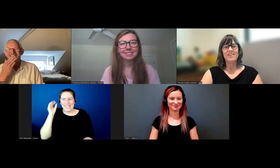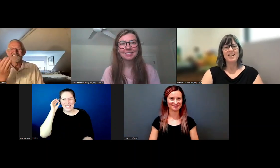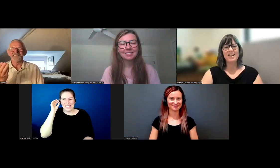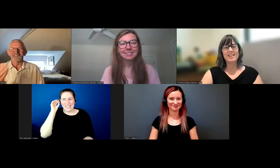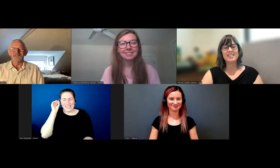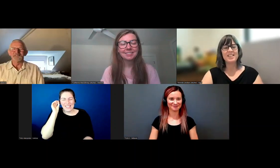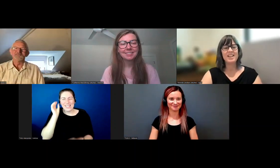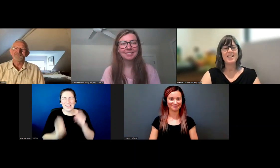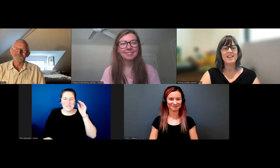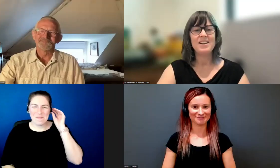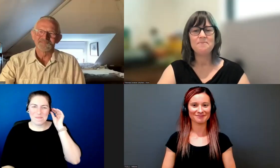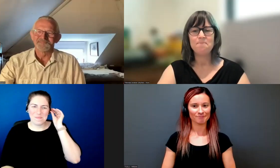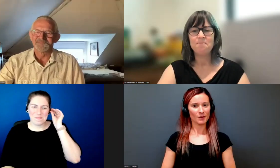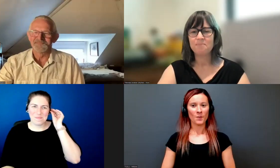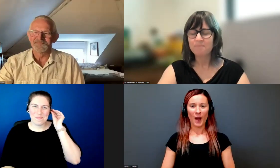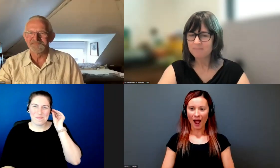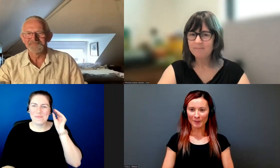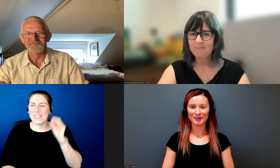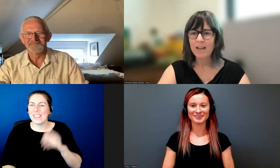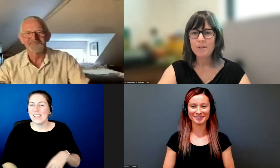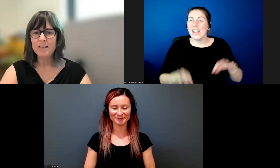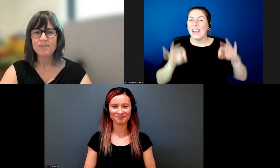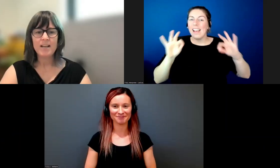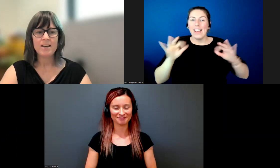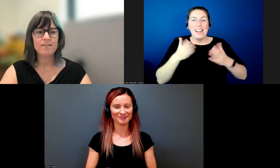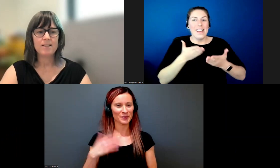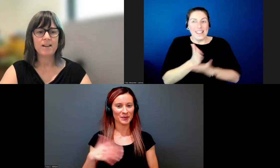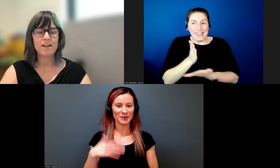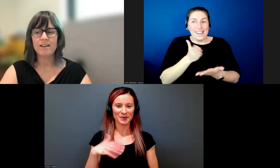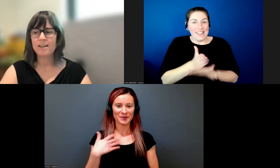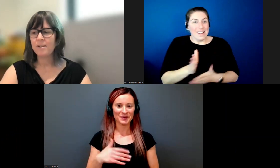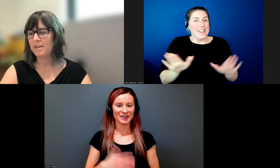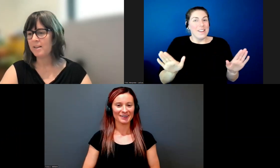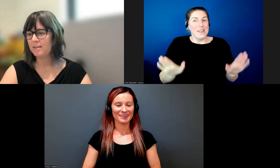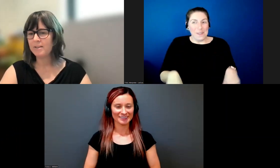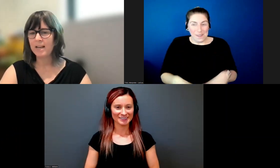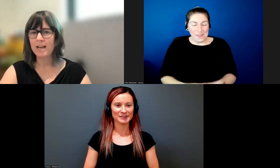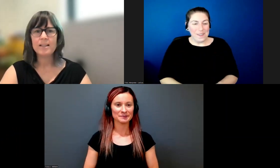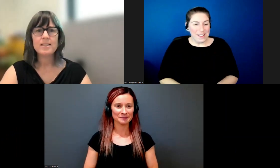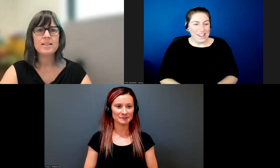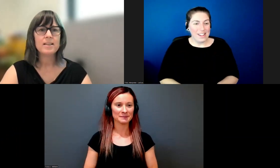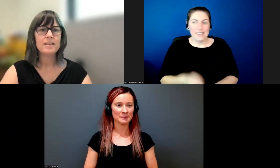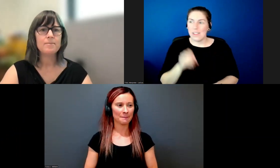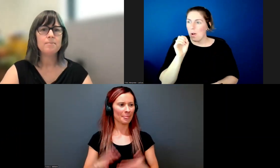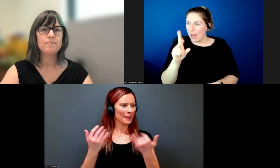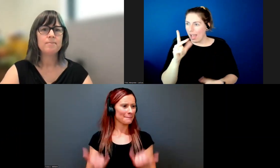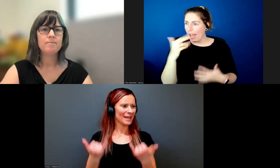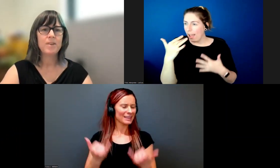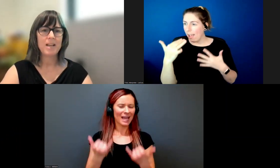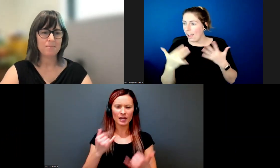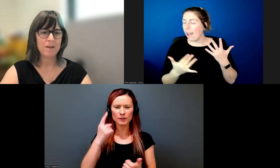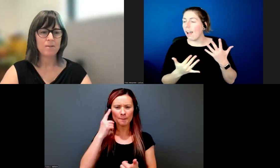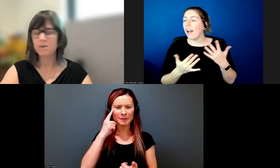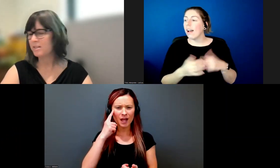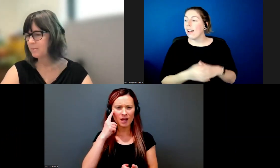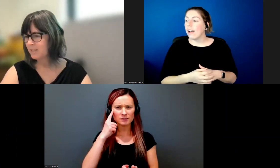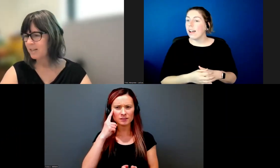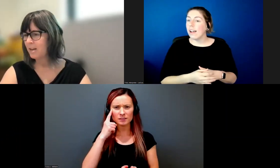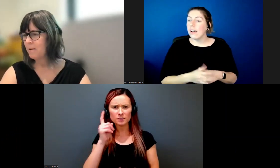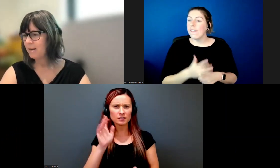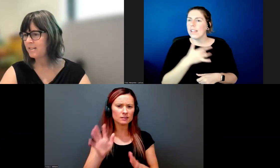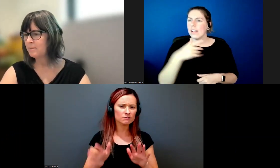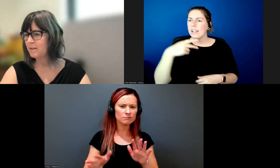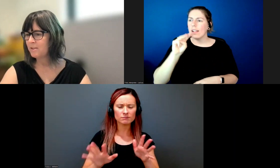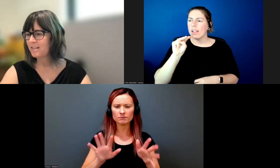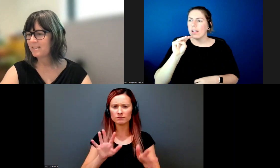All right. I believe now that we had Michael Prince was going to come